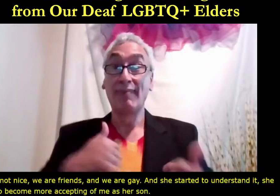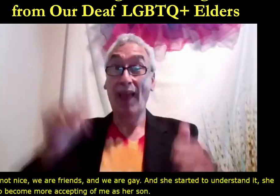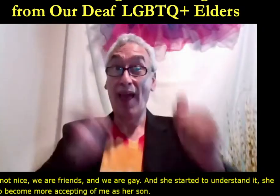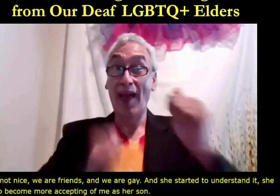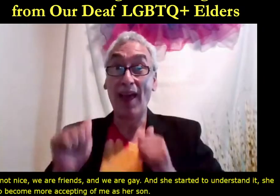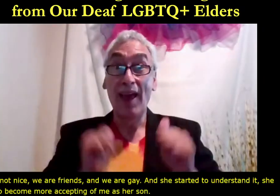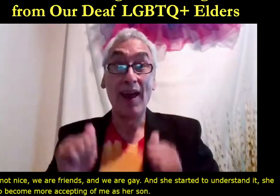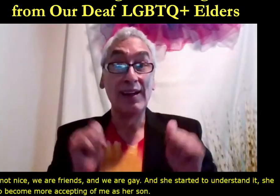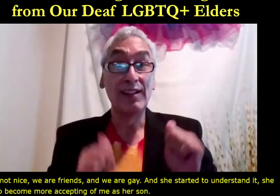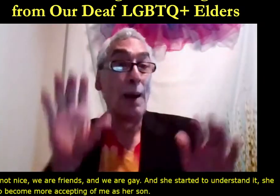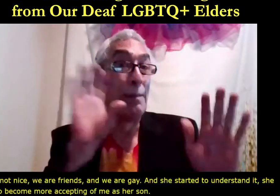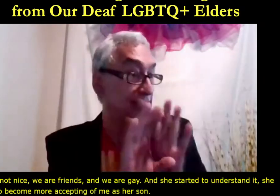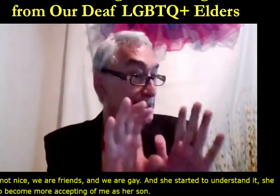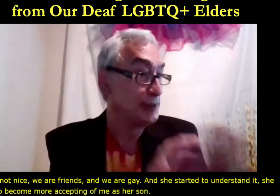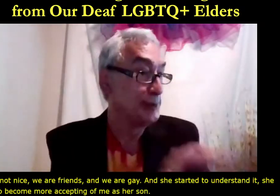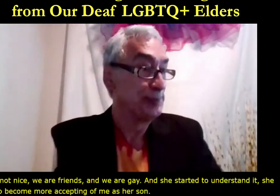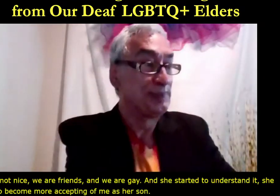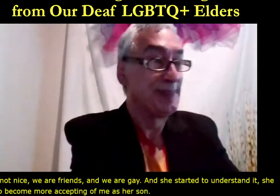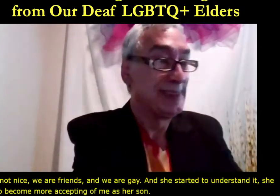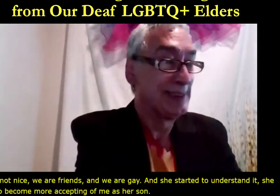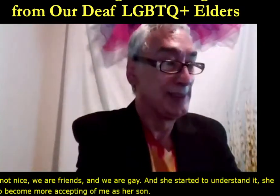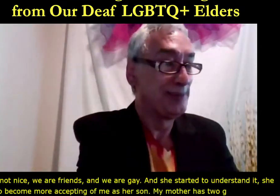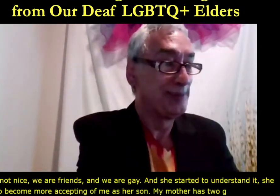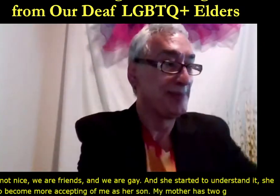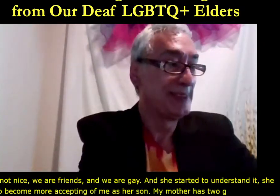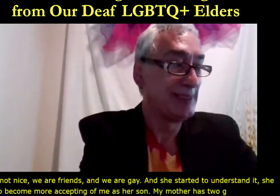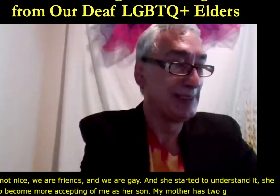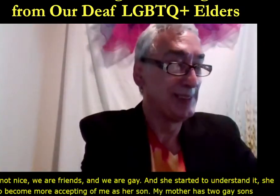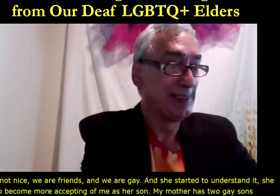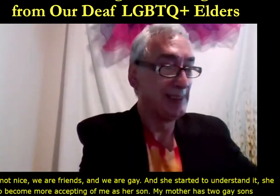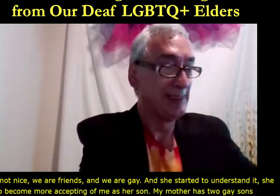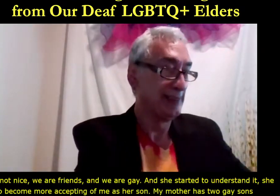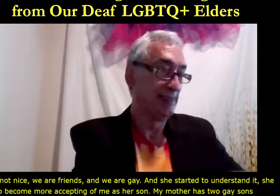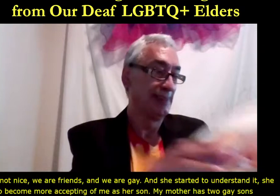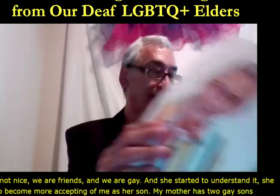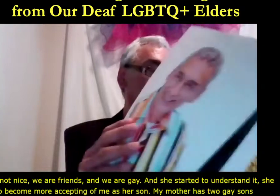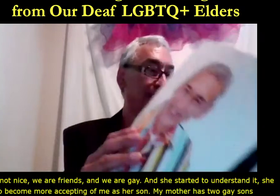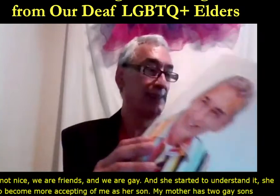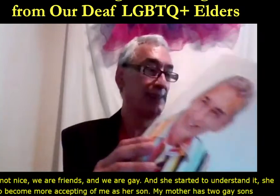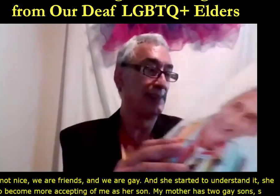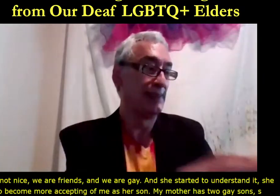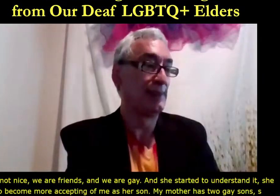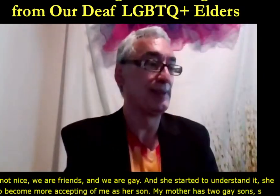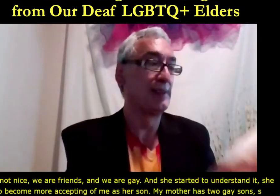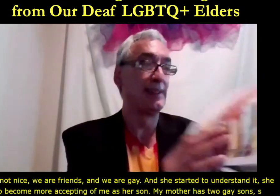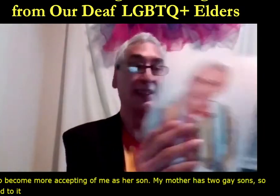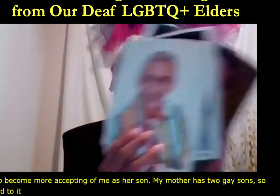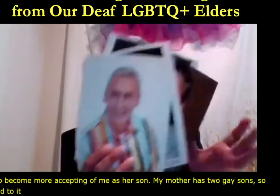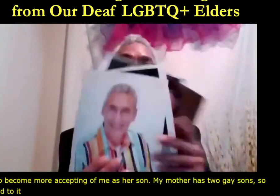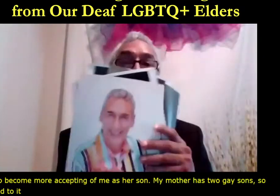the gay community there are they're all over they're an actor they're actors i have a picture here